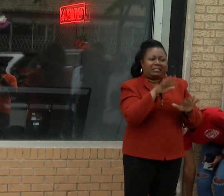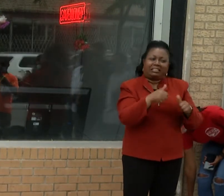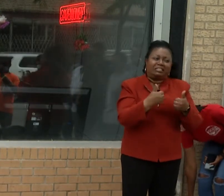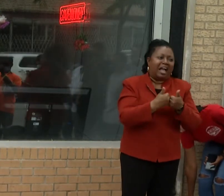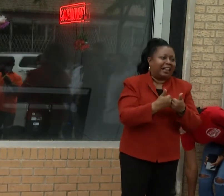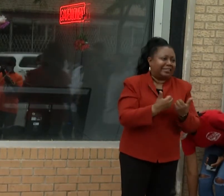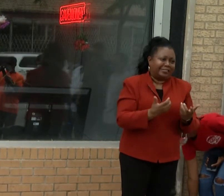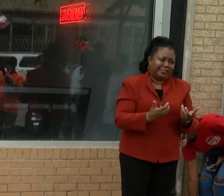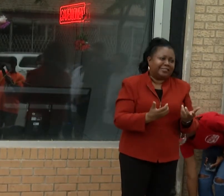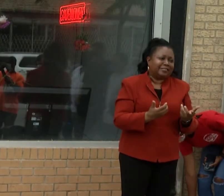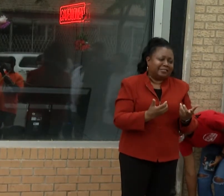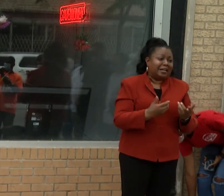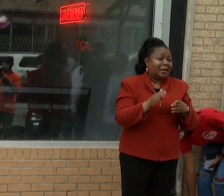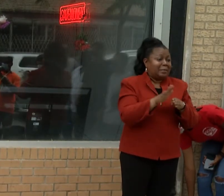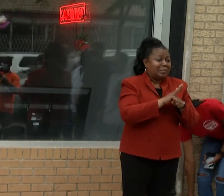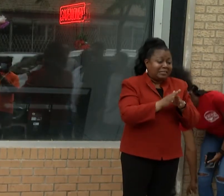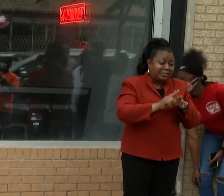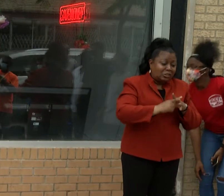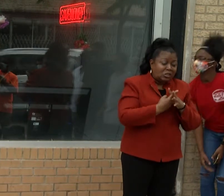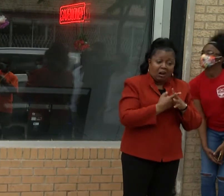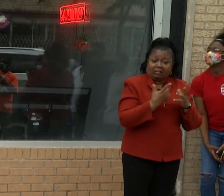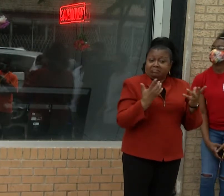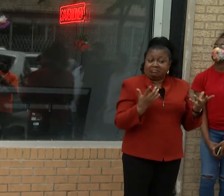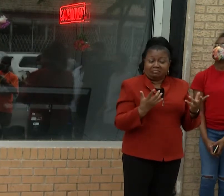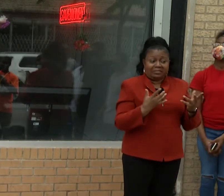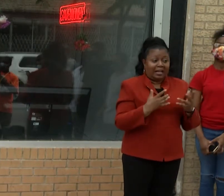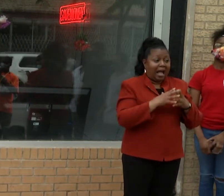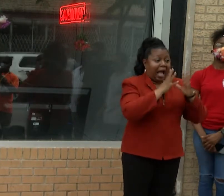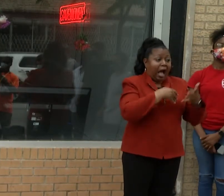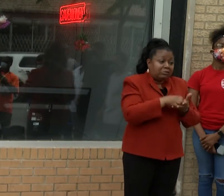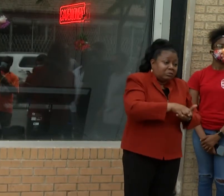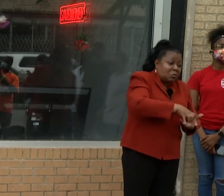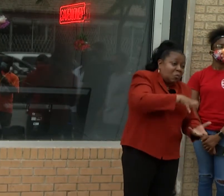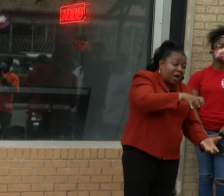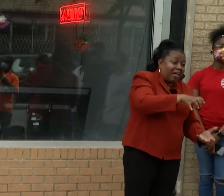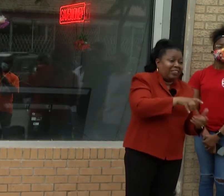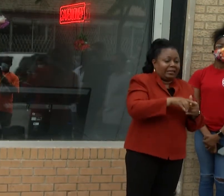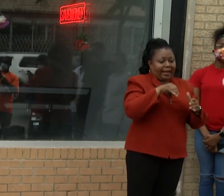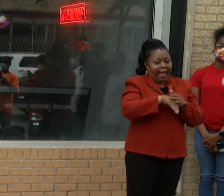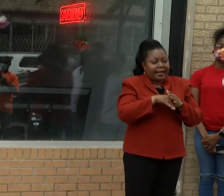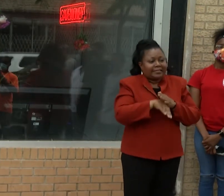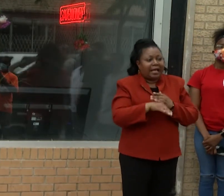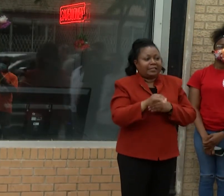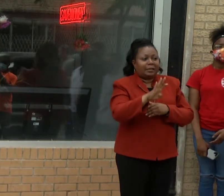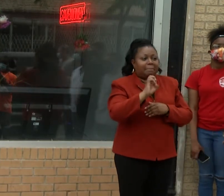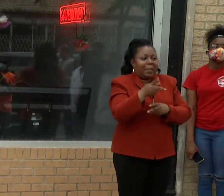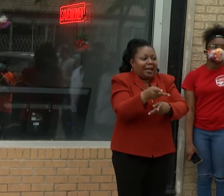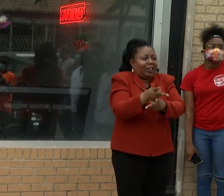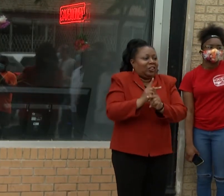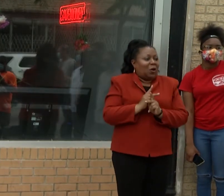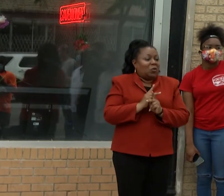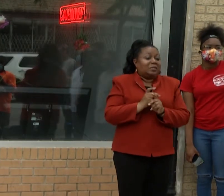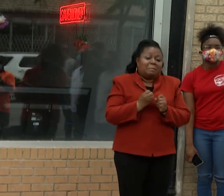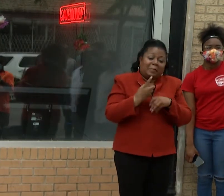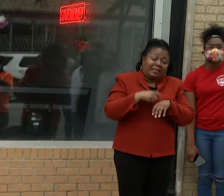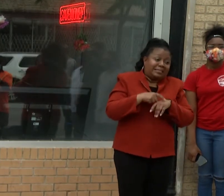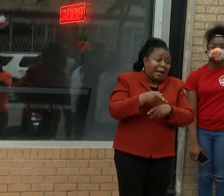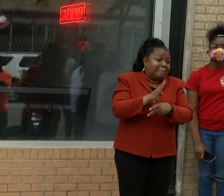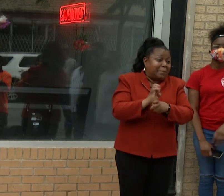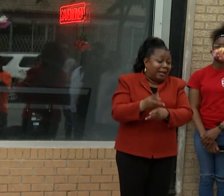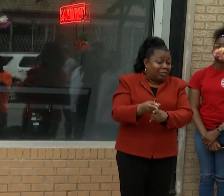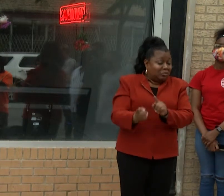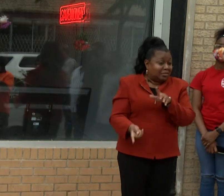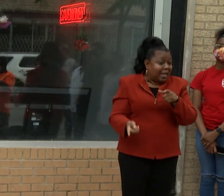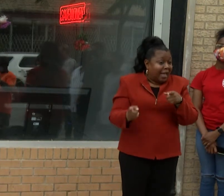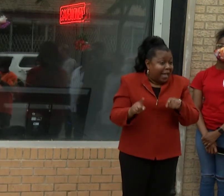challenged. Businesses started because of household wealth and access to bank loans. And oftentimes the bank loans